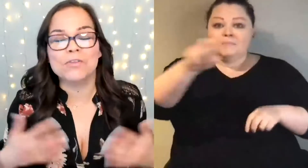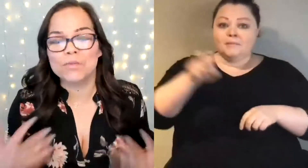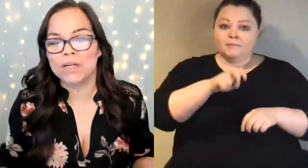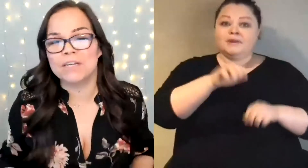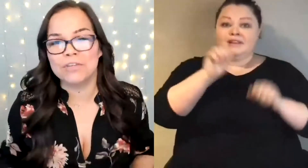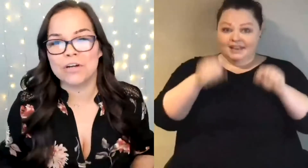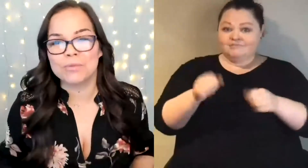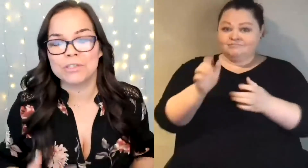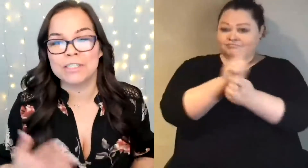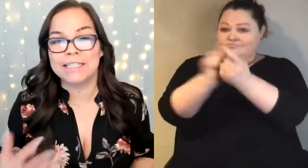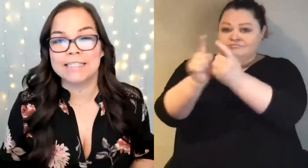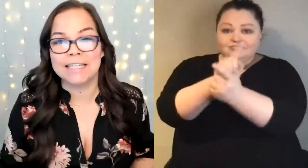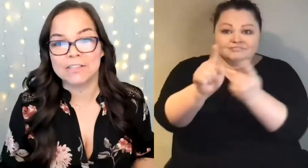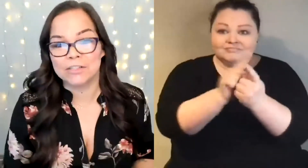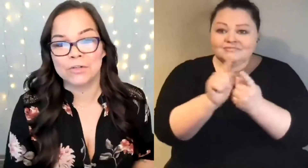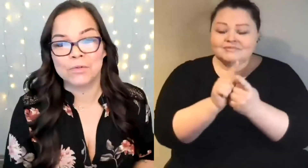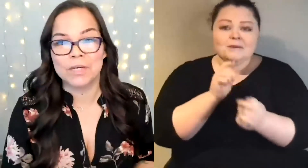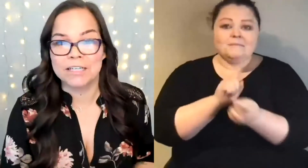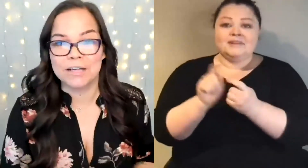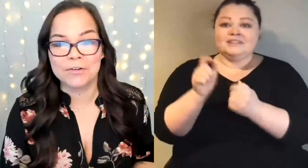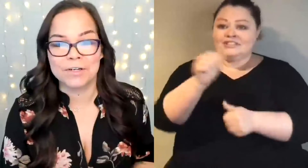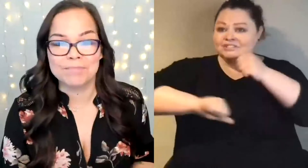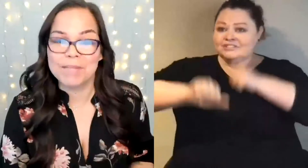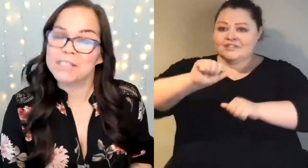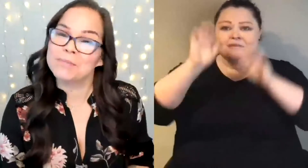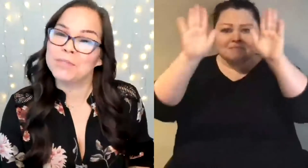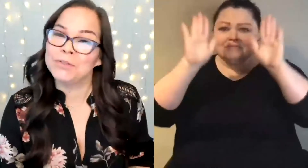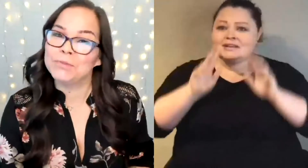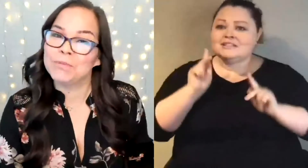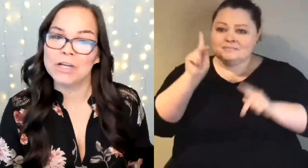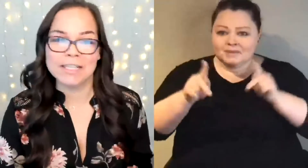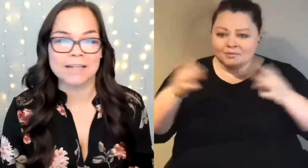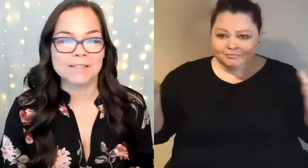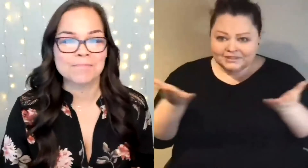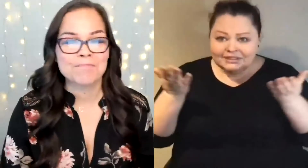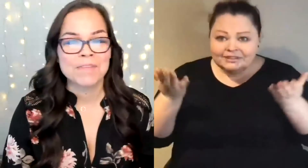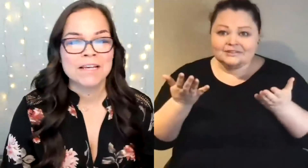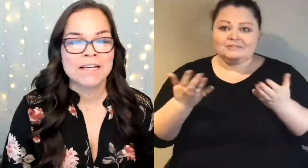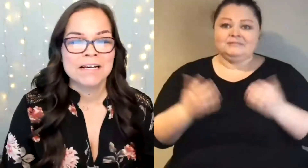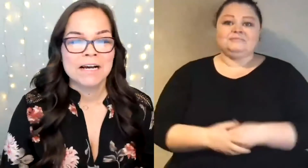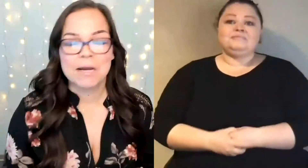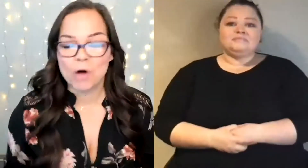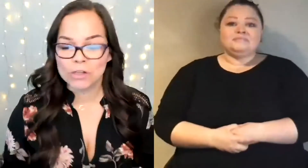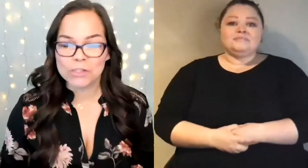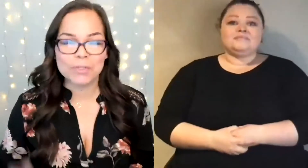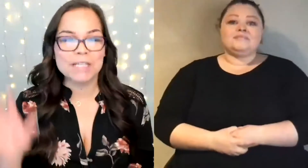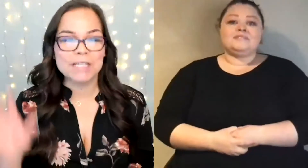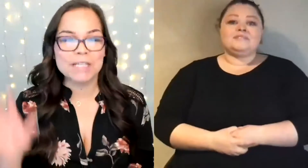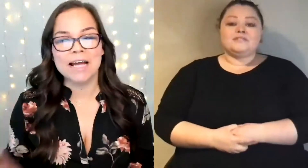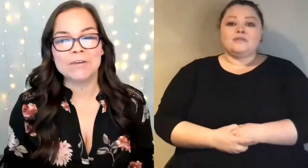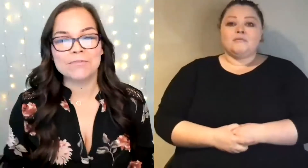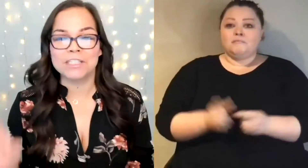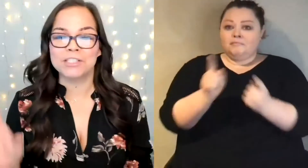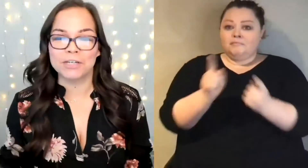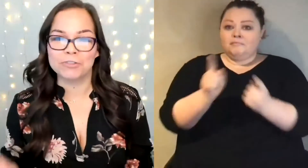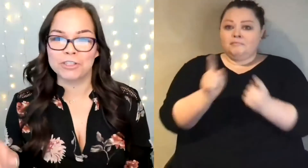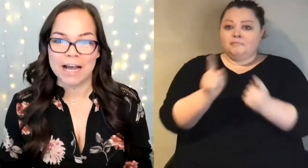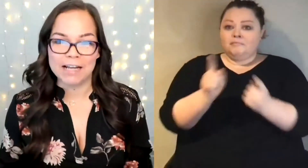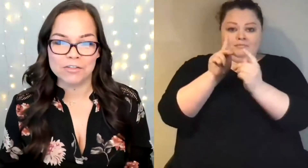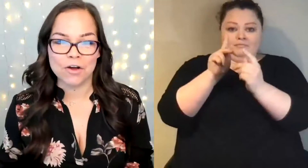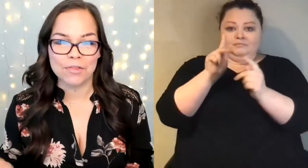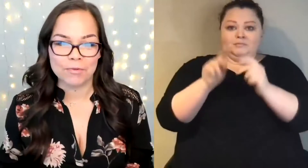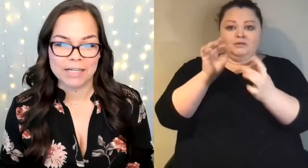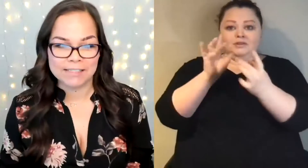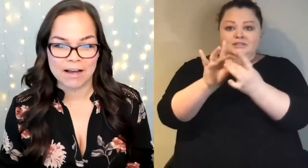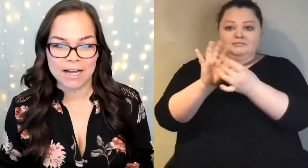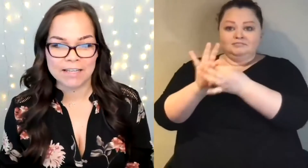we also want to give you an opportunity to get to know one another and make some new contacts. Also, keep an eye out for the general